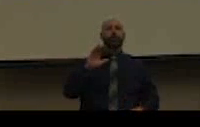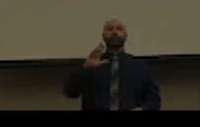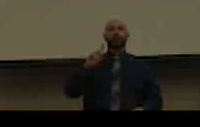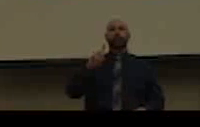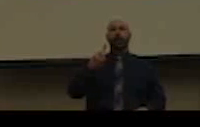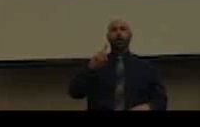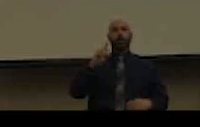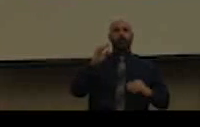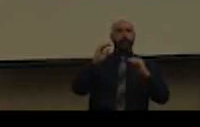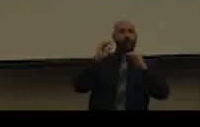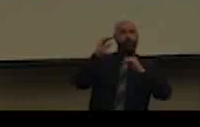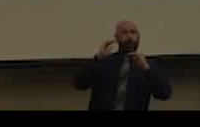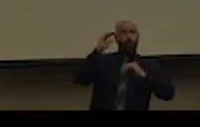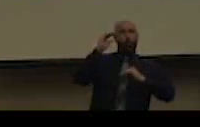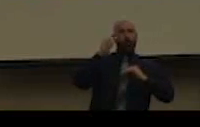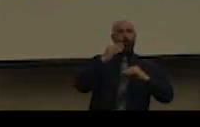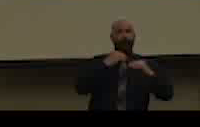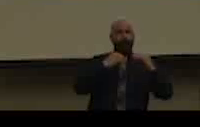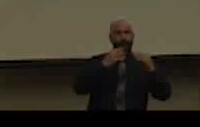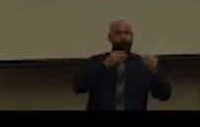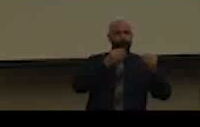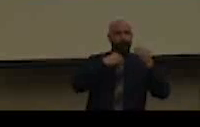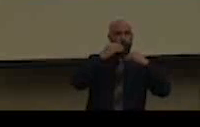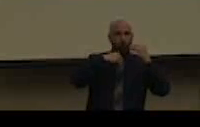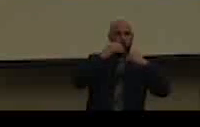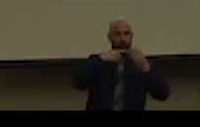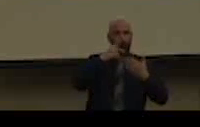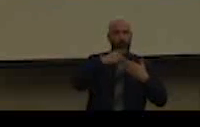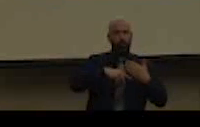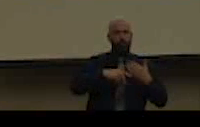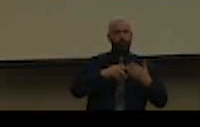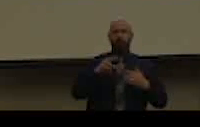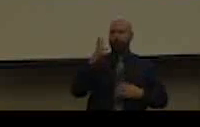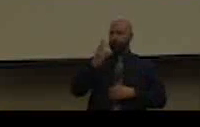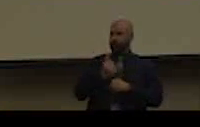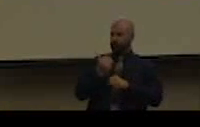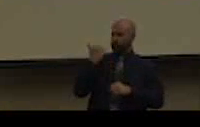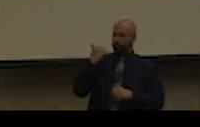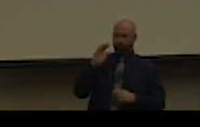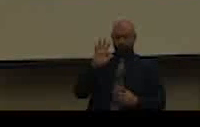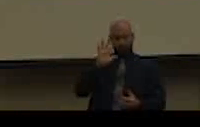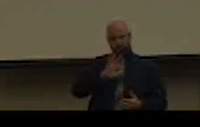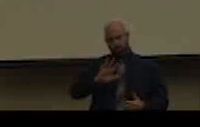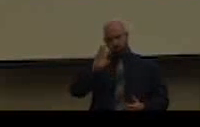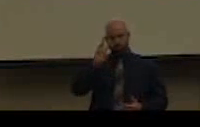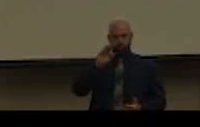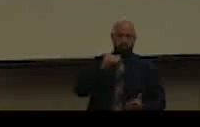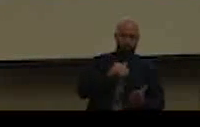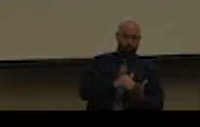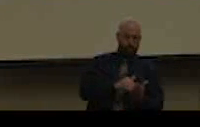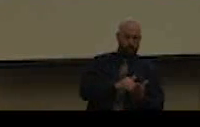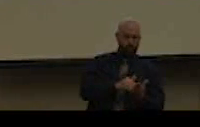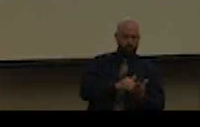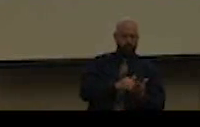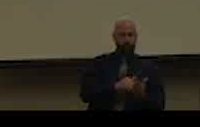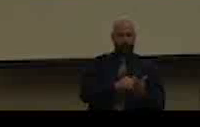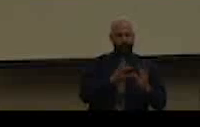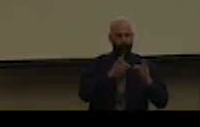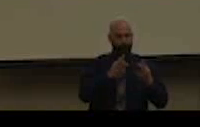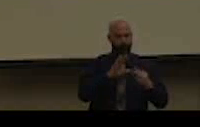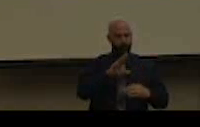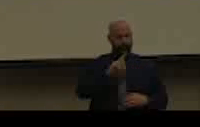years ago had somewhere around 6,000 family child care homes. And so those homes, both CCAP